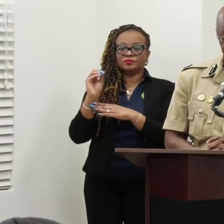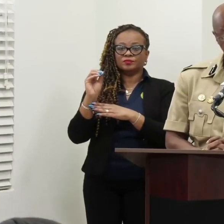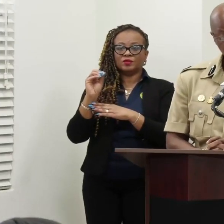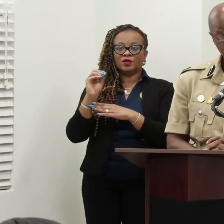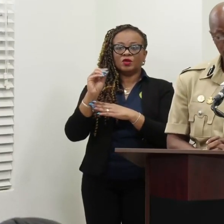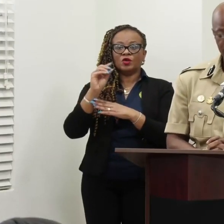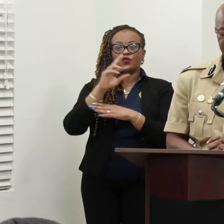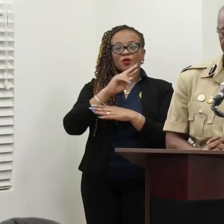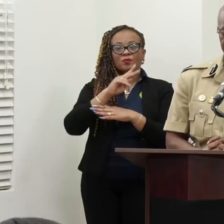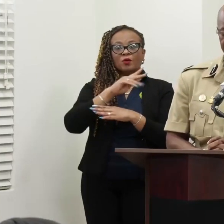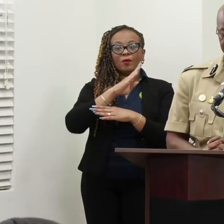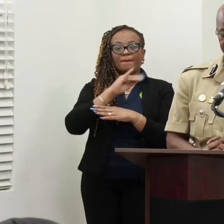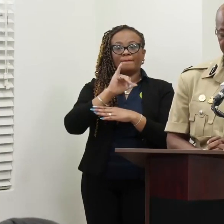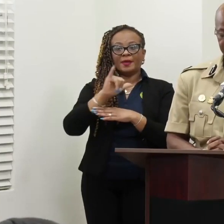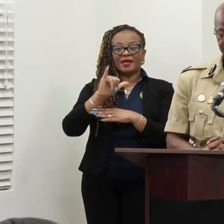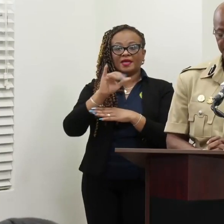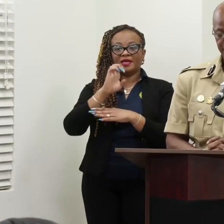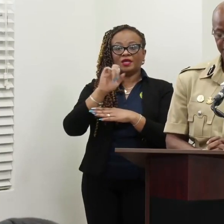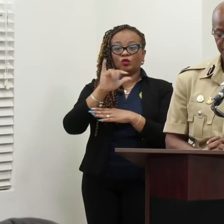Rainbow Bay, Eleuthera.